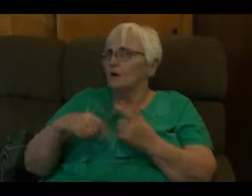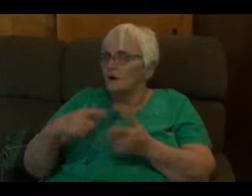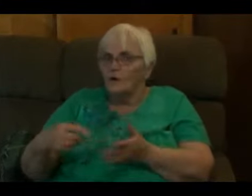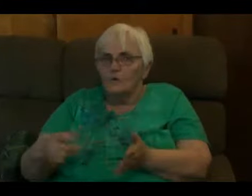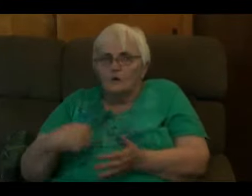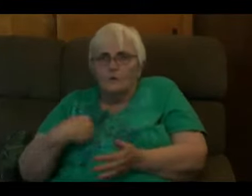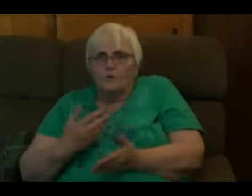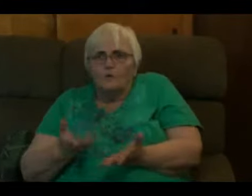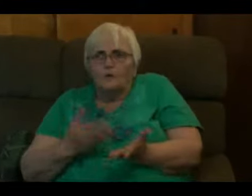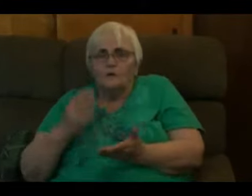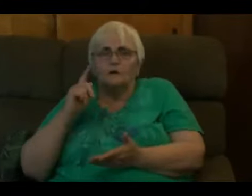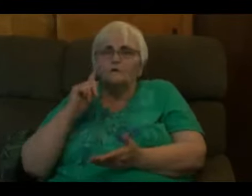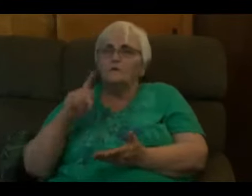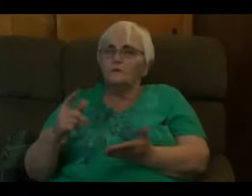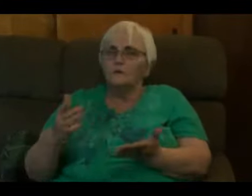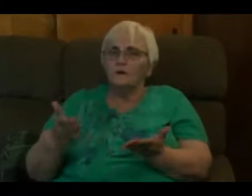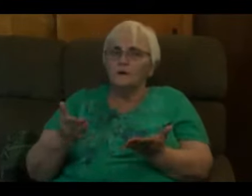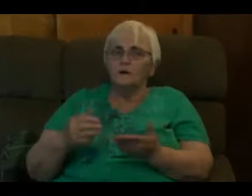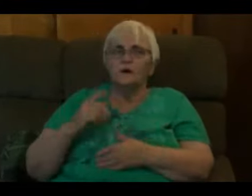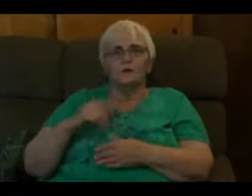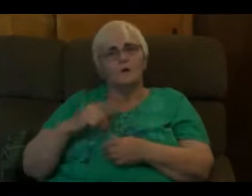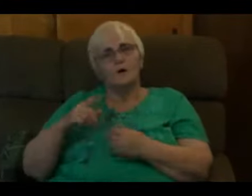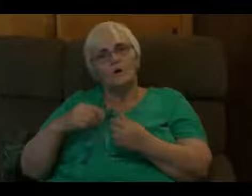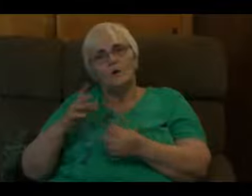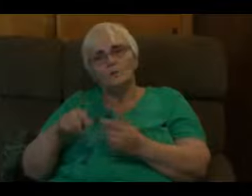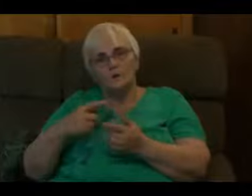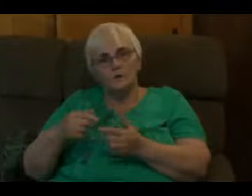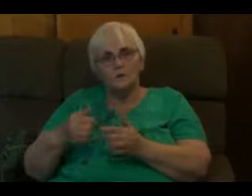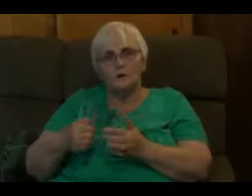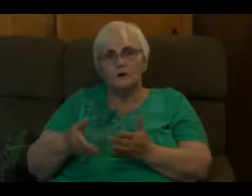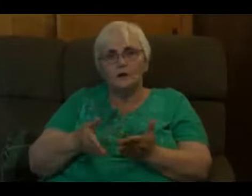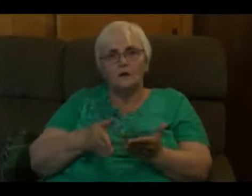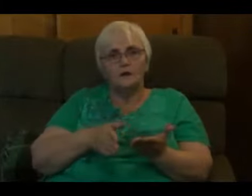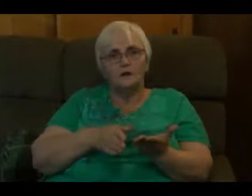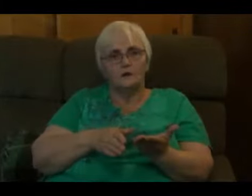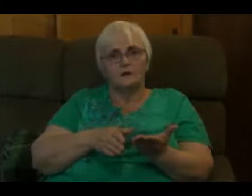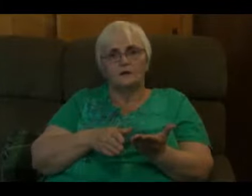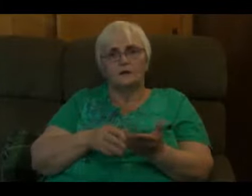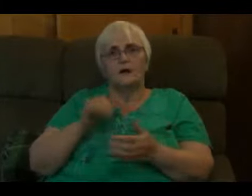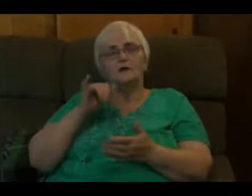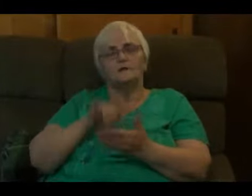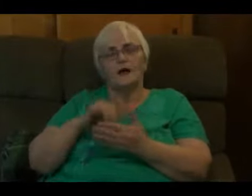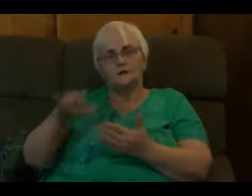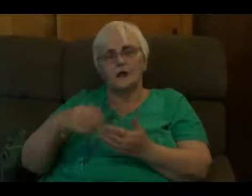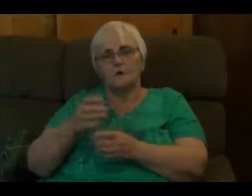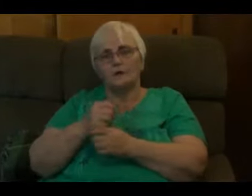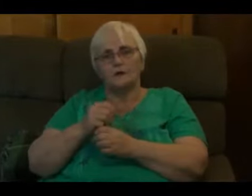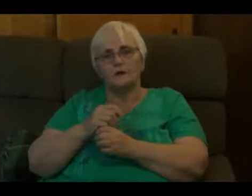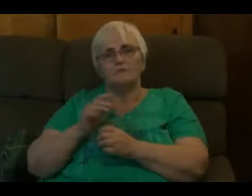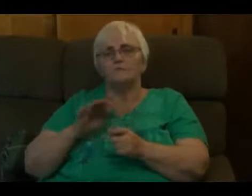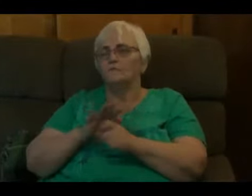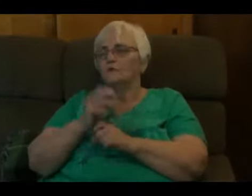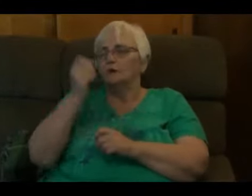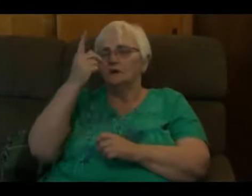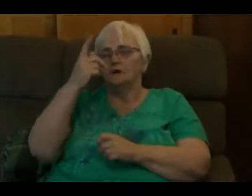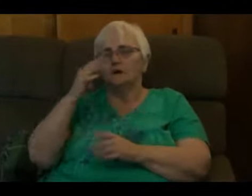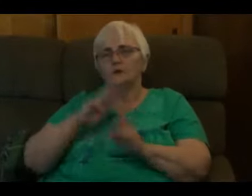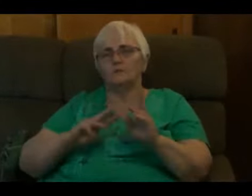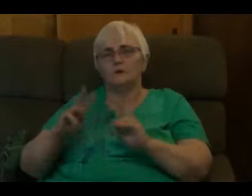we're here for, and where we're going when we die. See, that's how we get clarity, folks. I mean, people